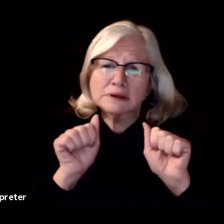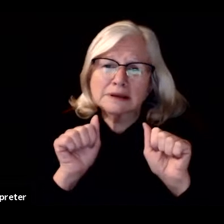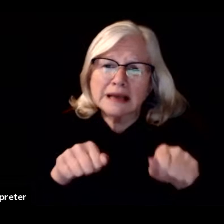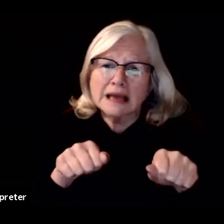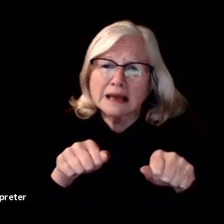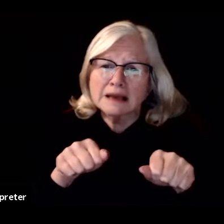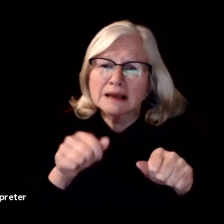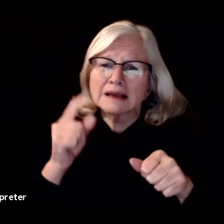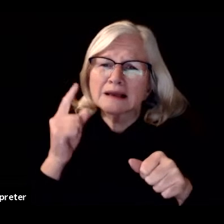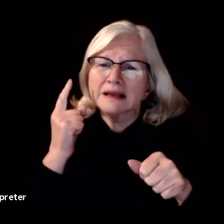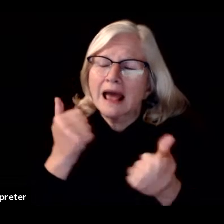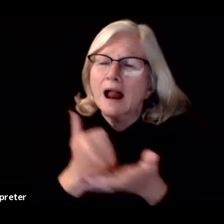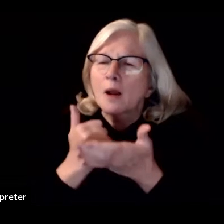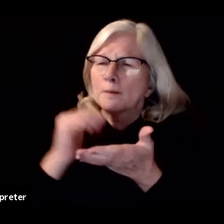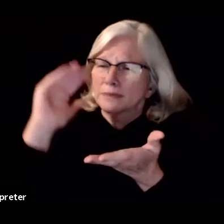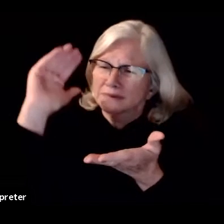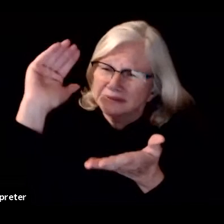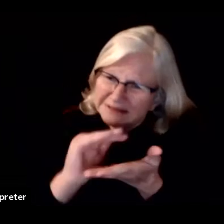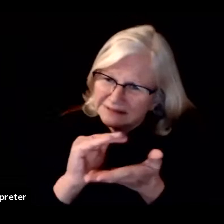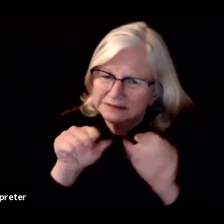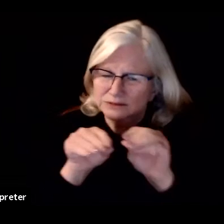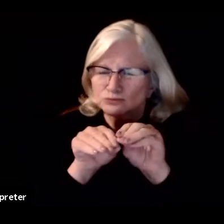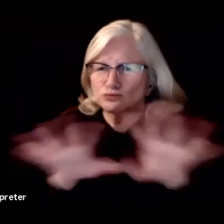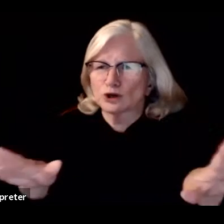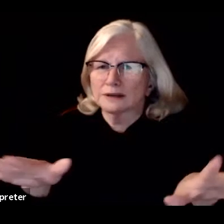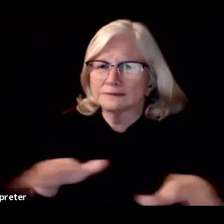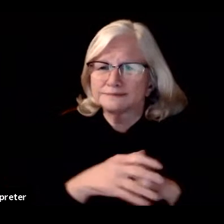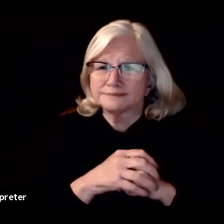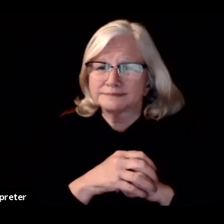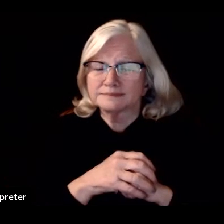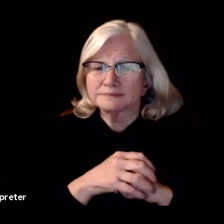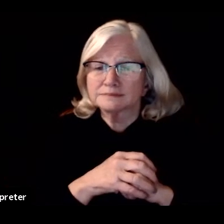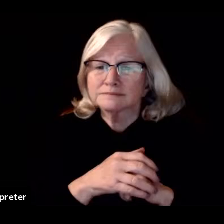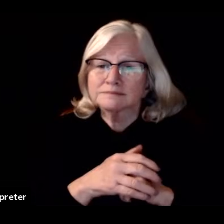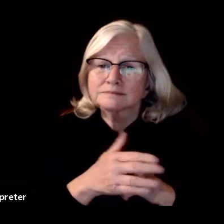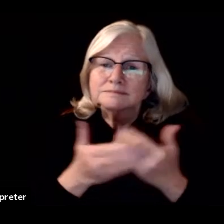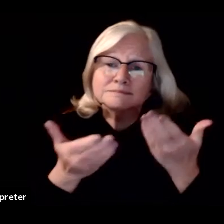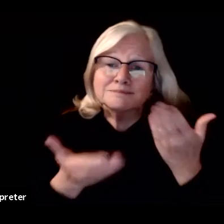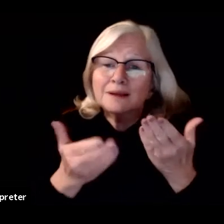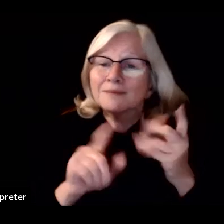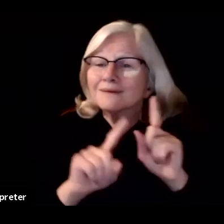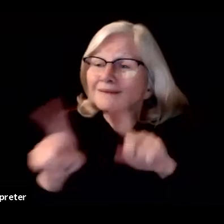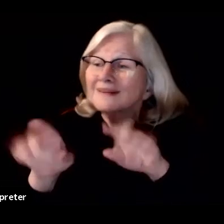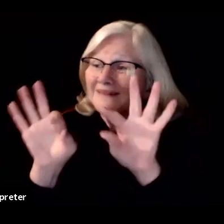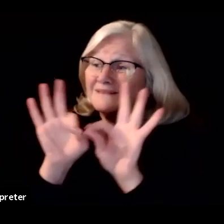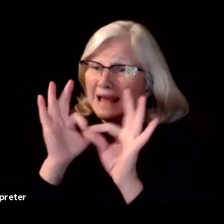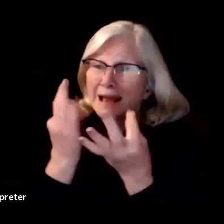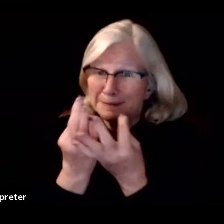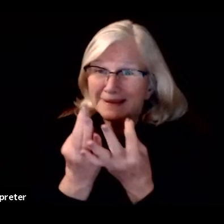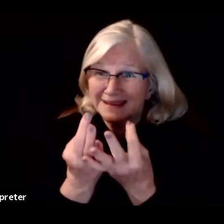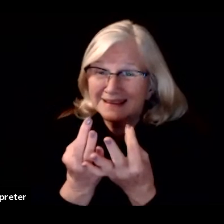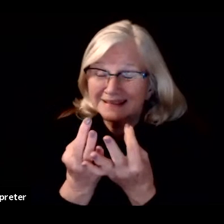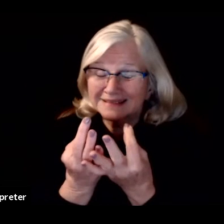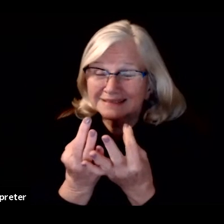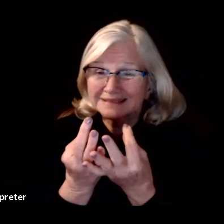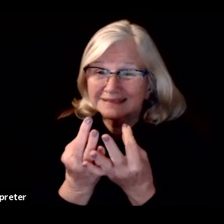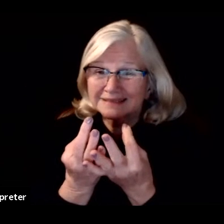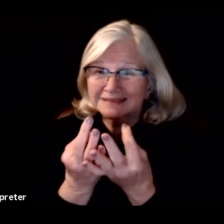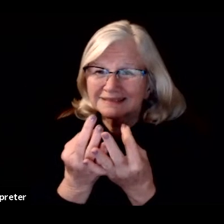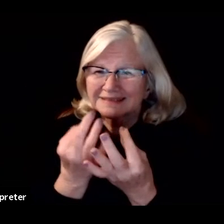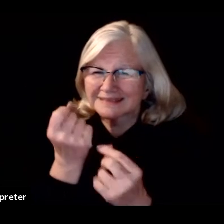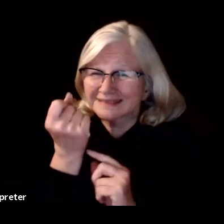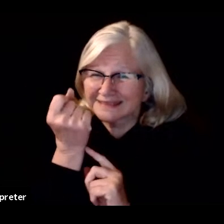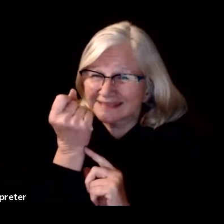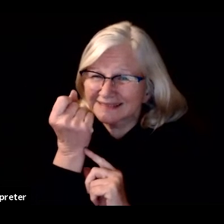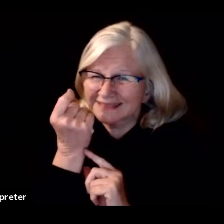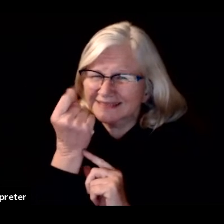to visit your aging family members. Nobody can make those decisions for you, obviously. Everybody needs to find the